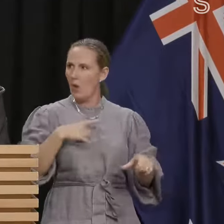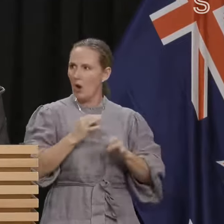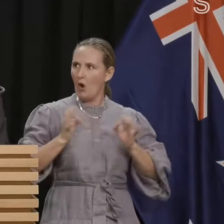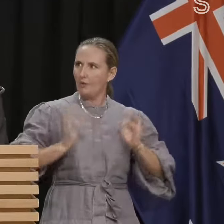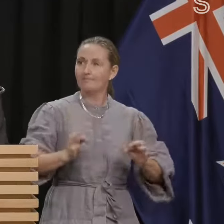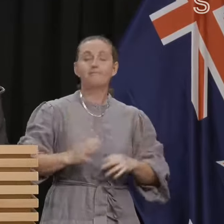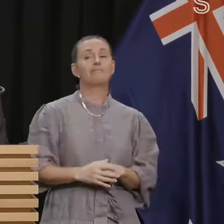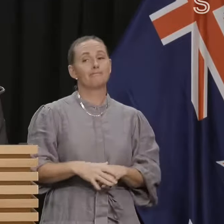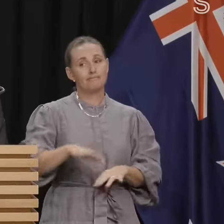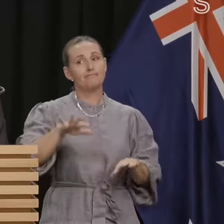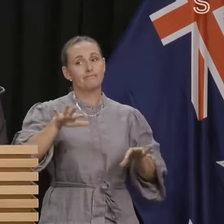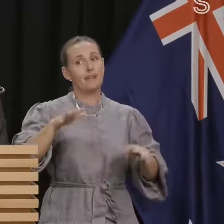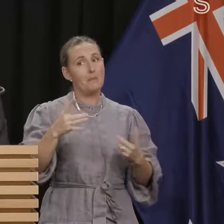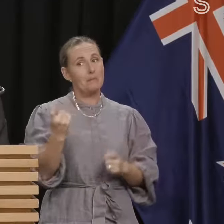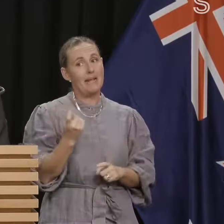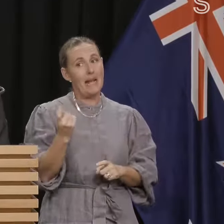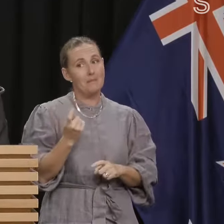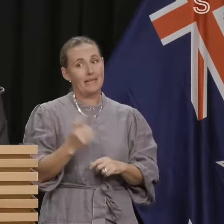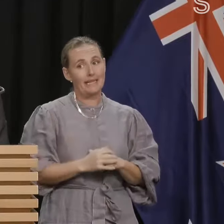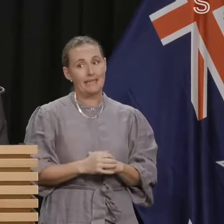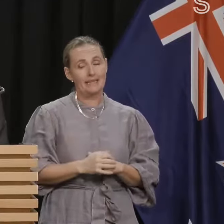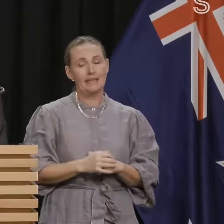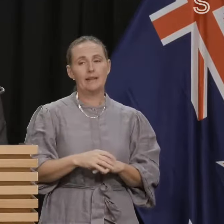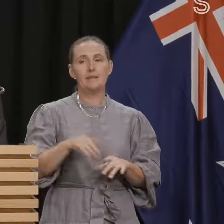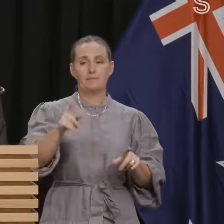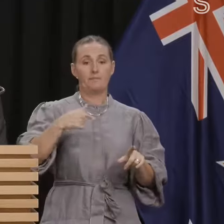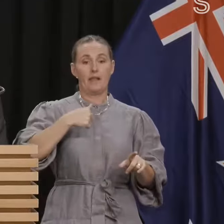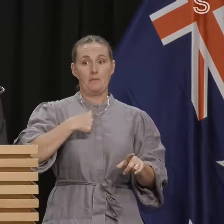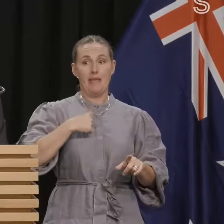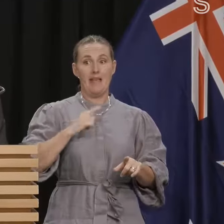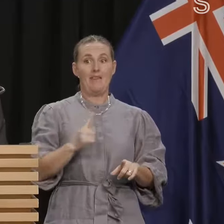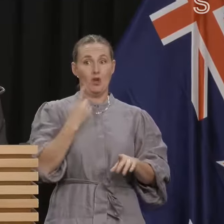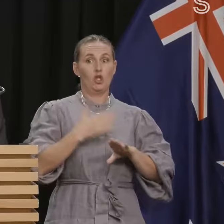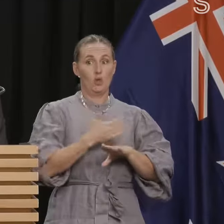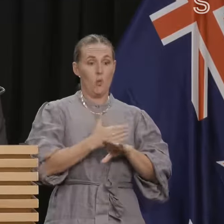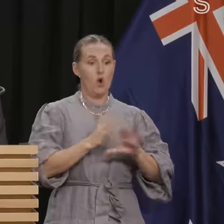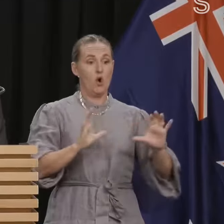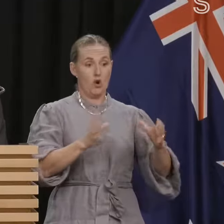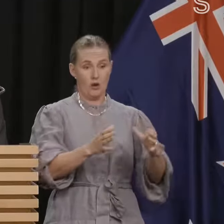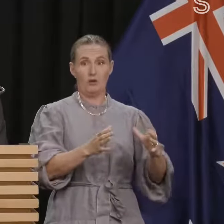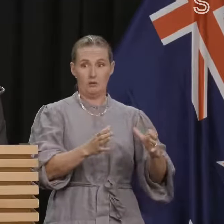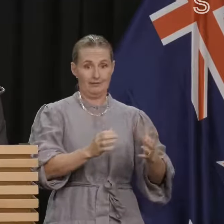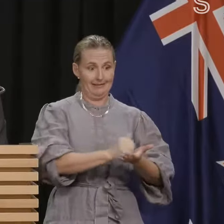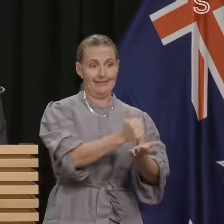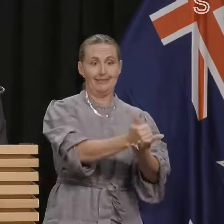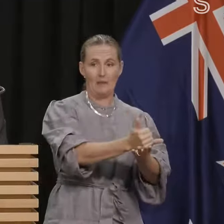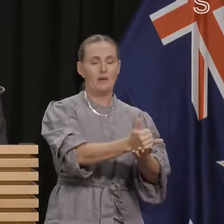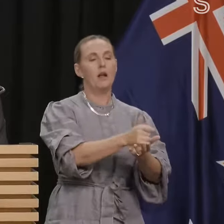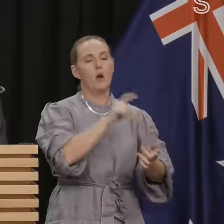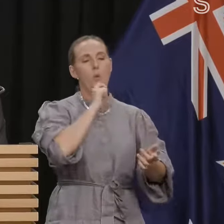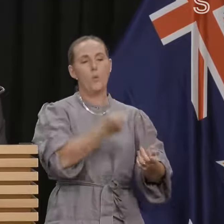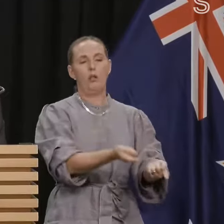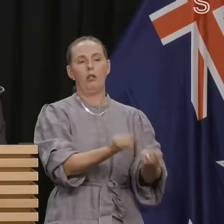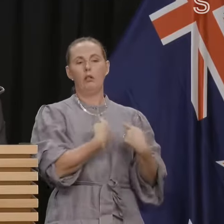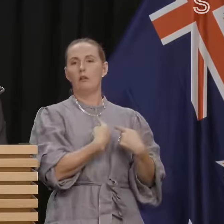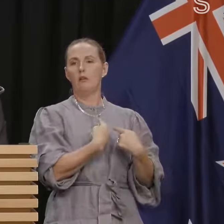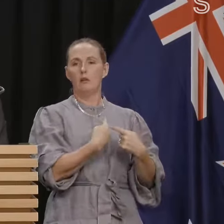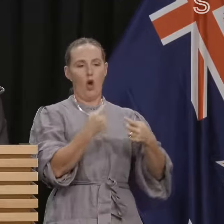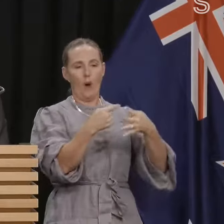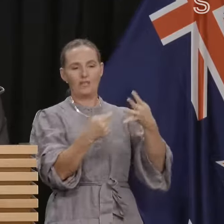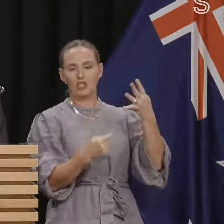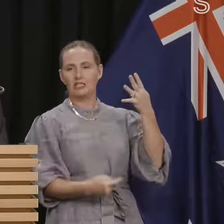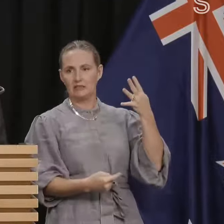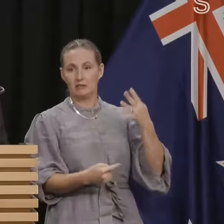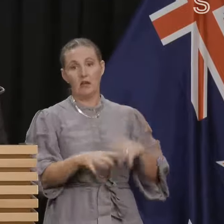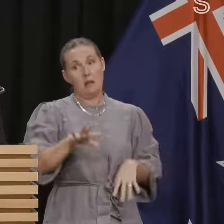wouldn't rule that out. So, as I indicated, the first bit of work that I've commissioned will come back to government with a range of options, and that may well be one of